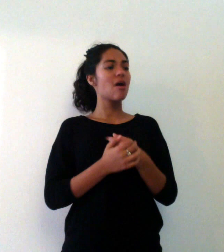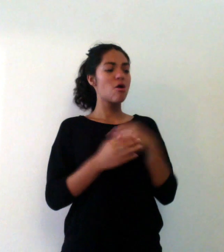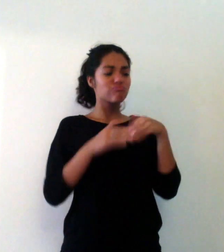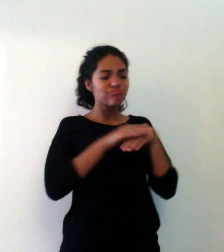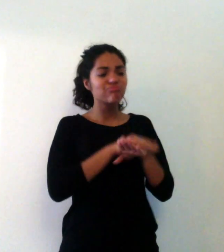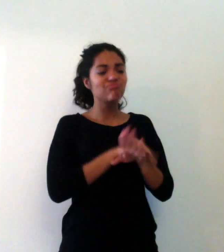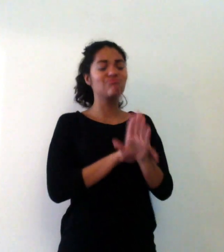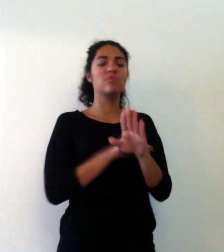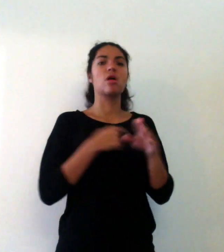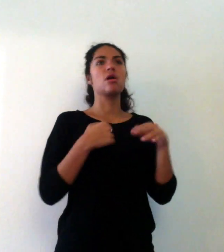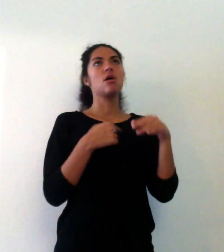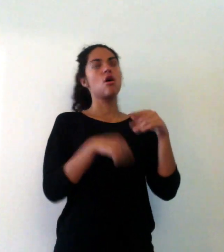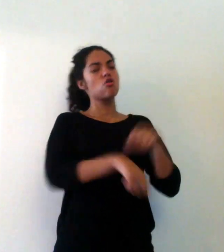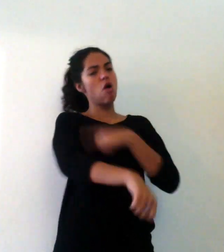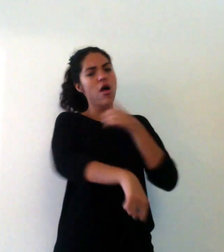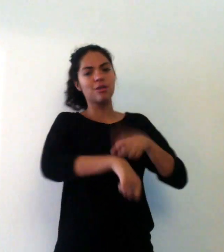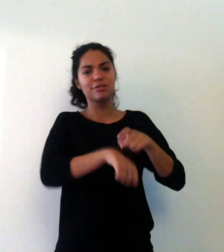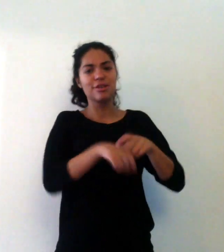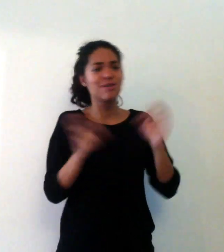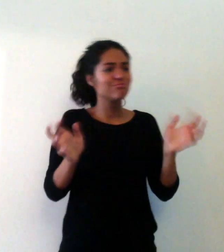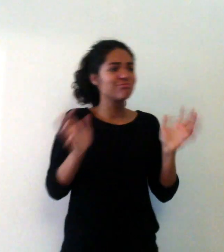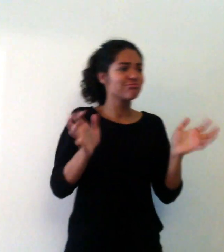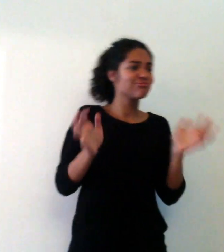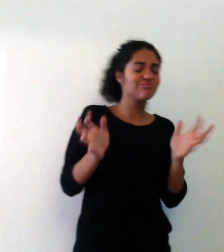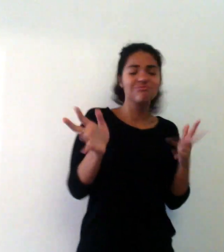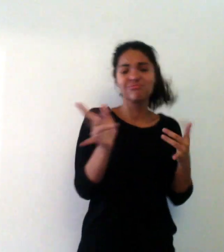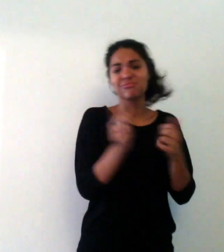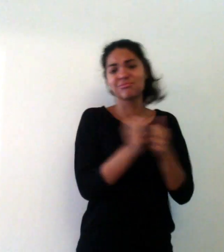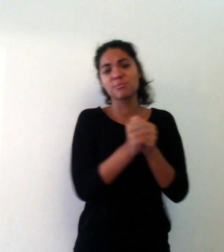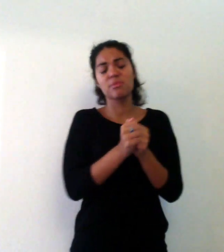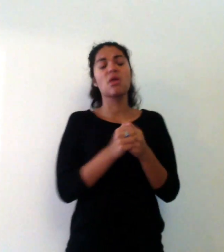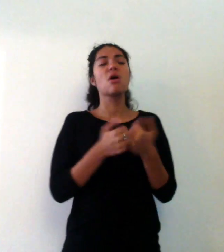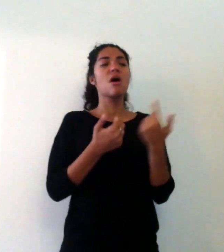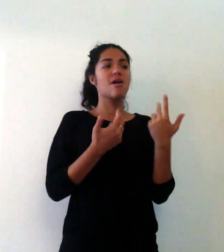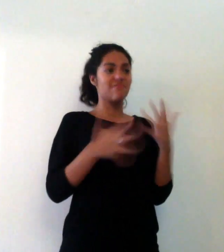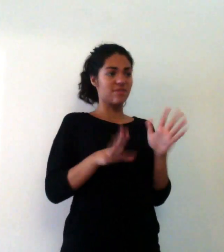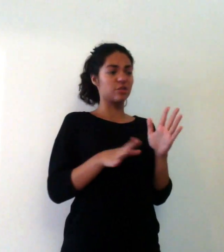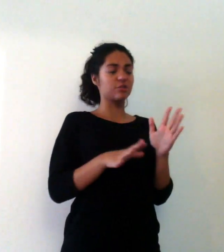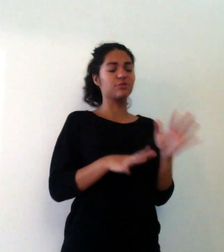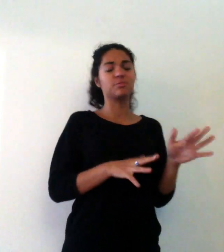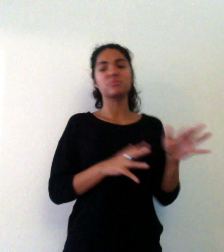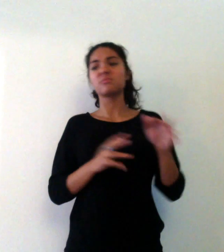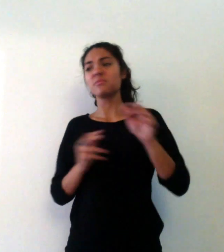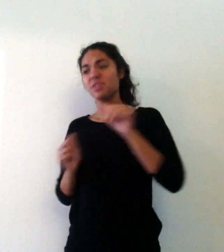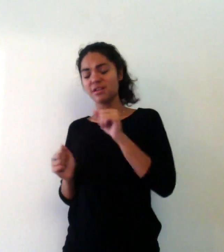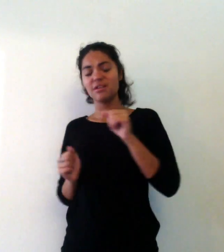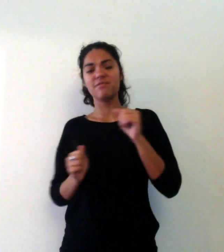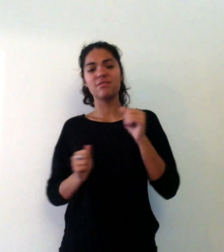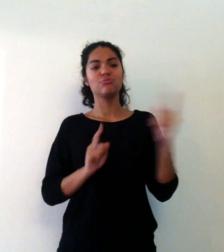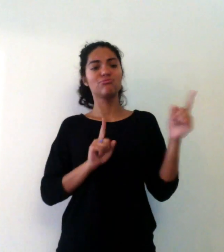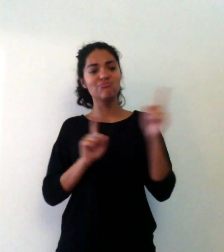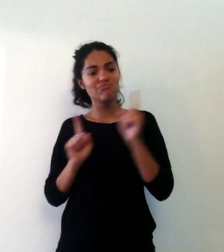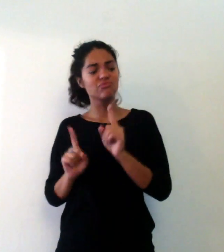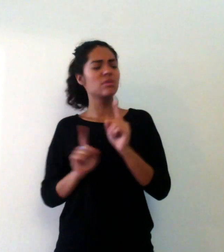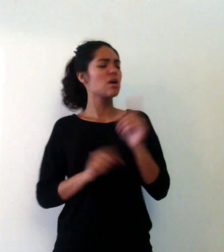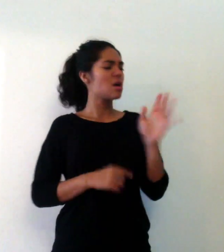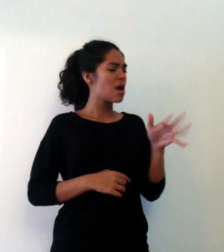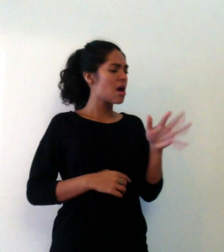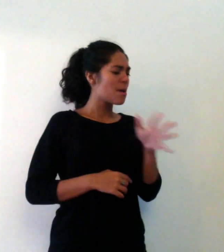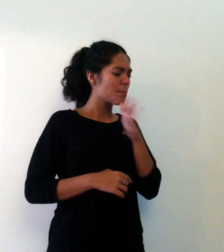a long while. And after I was leaving, I took her by the hand and we were outside. I said, Mom, is there anything I can